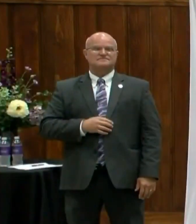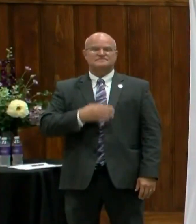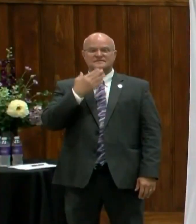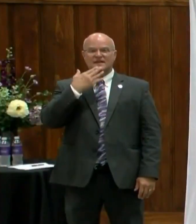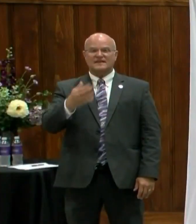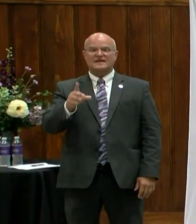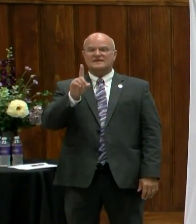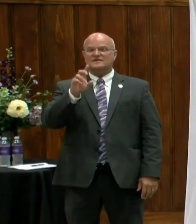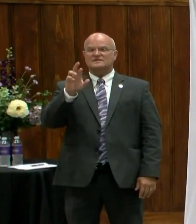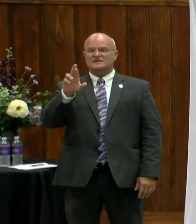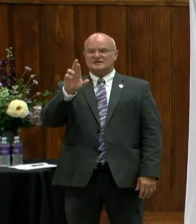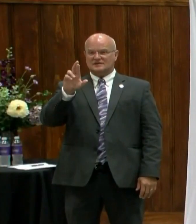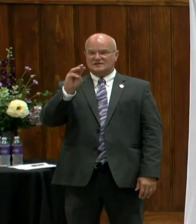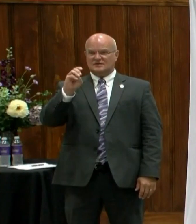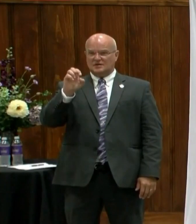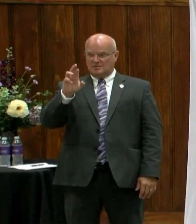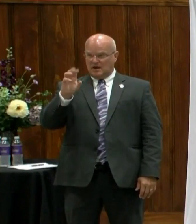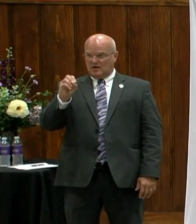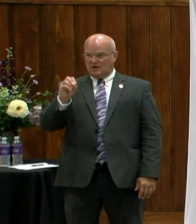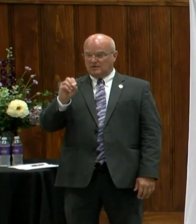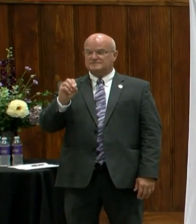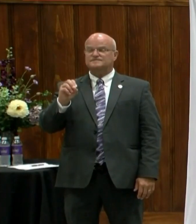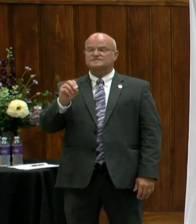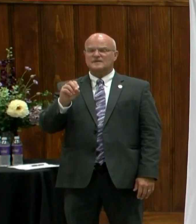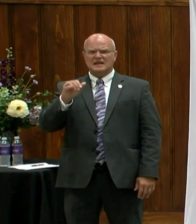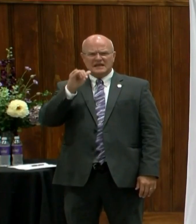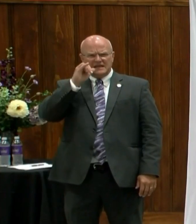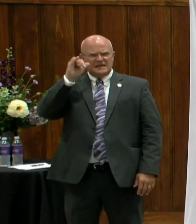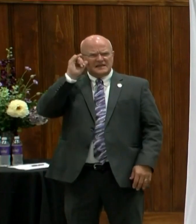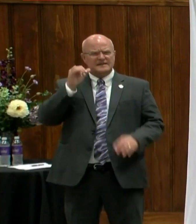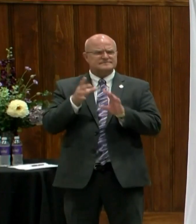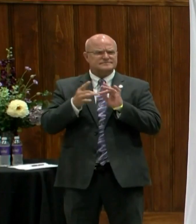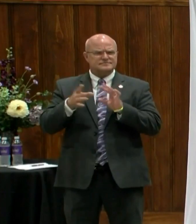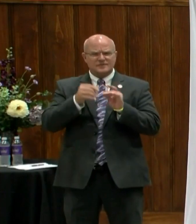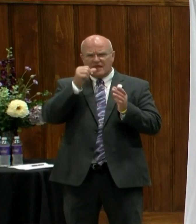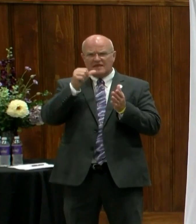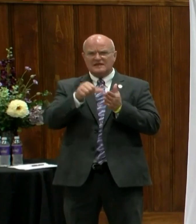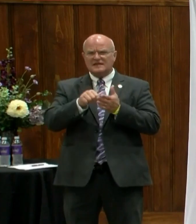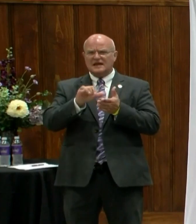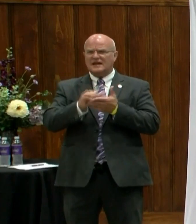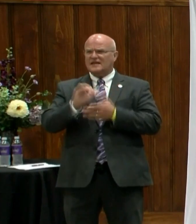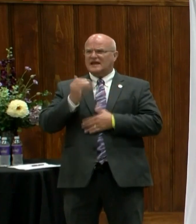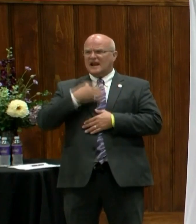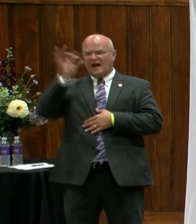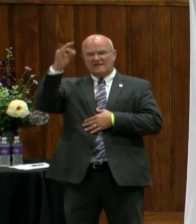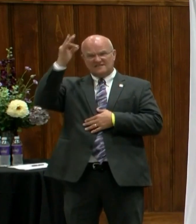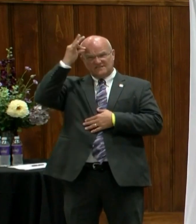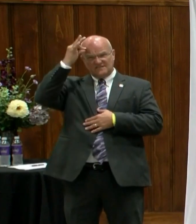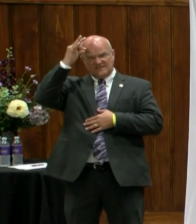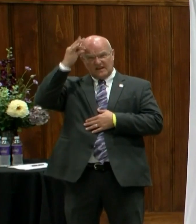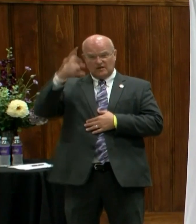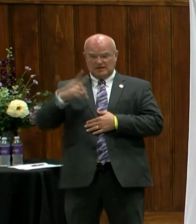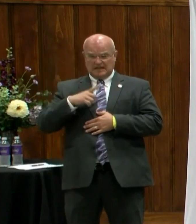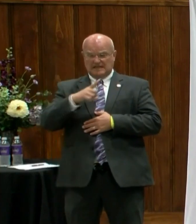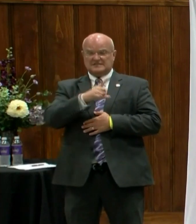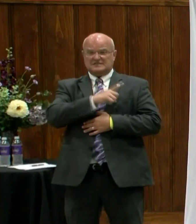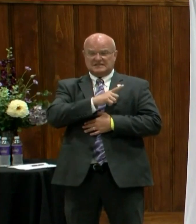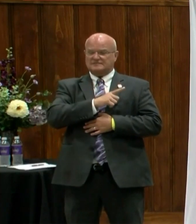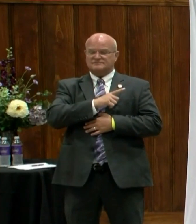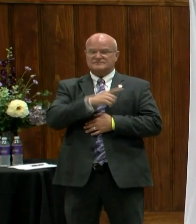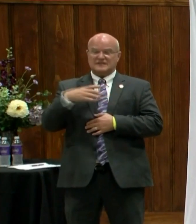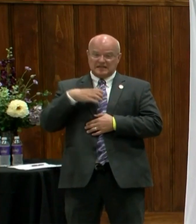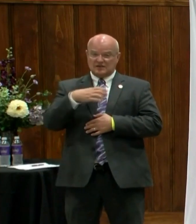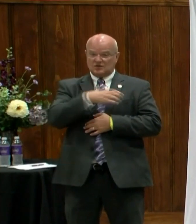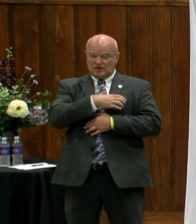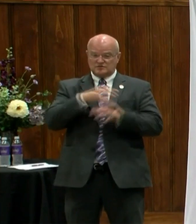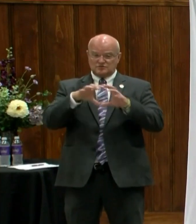Thank you, Dr. Romero. And yesterday I mentioned the letter that our federal legislative or